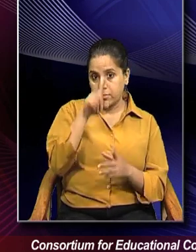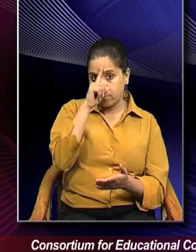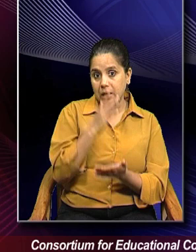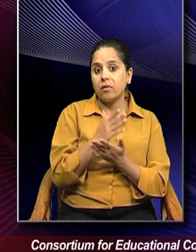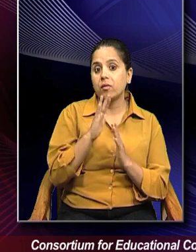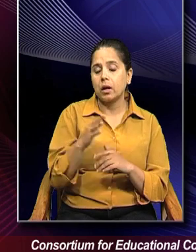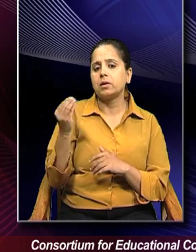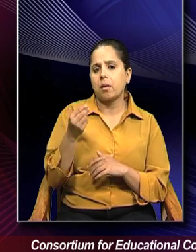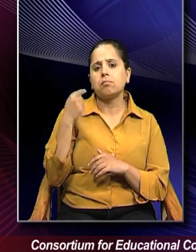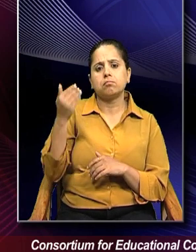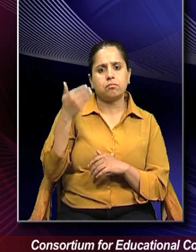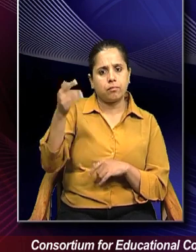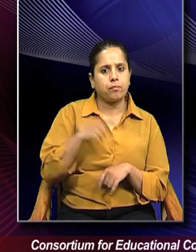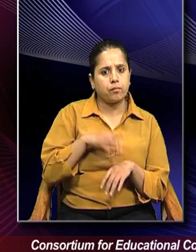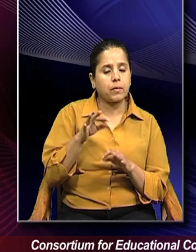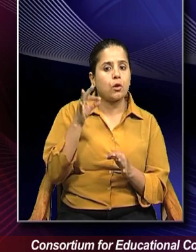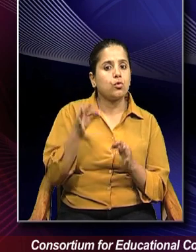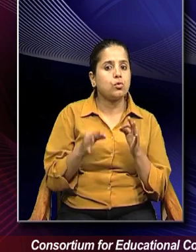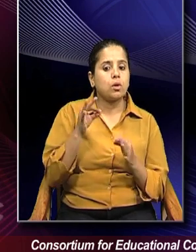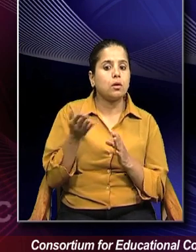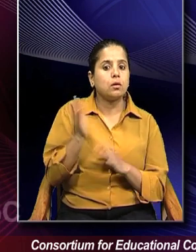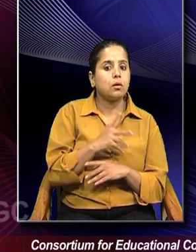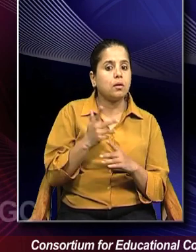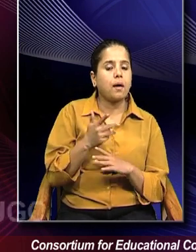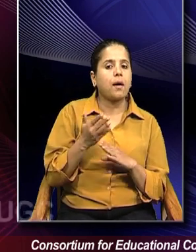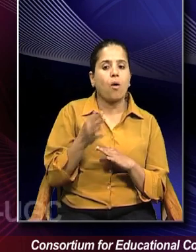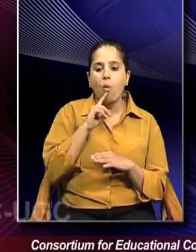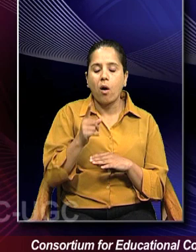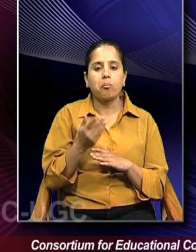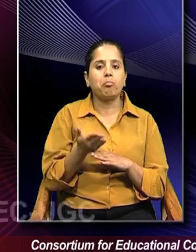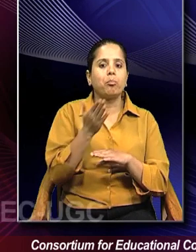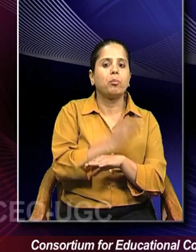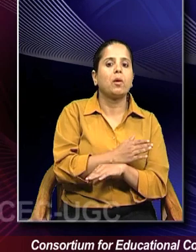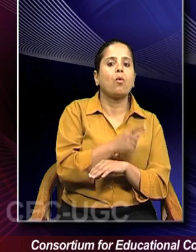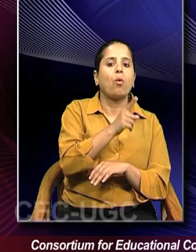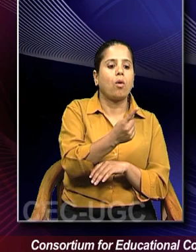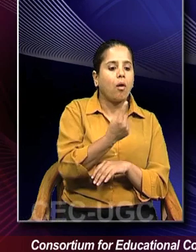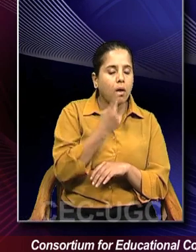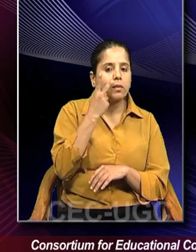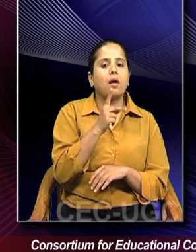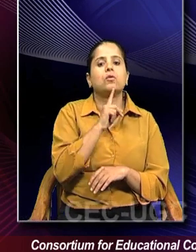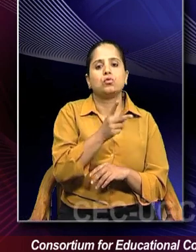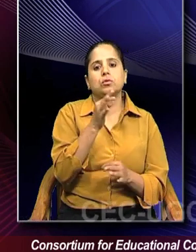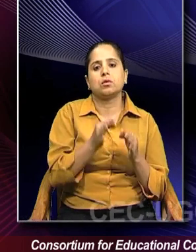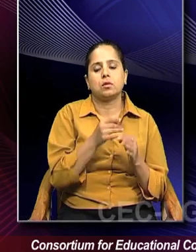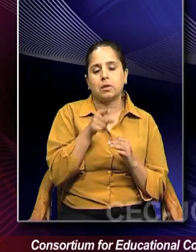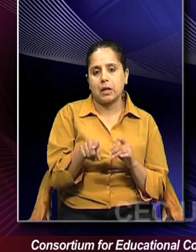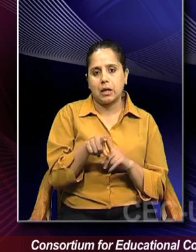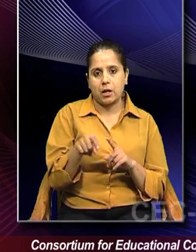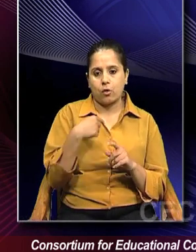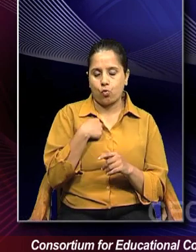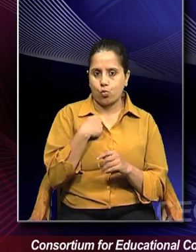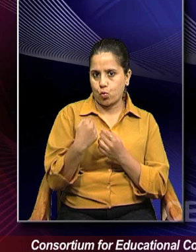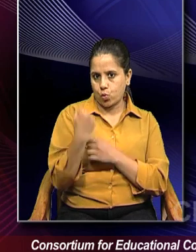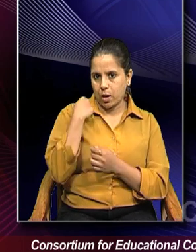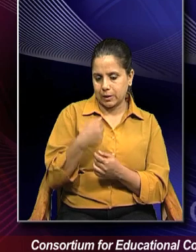that sometimes justice comes before order. For example, the right of